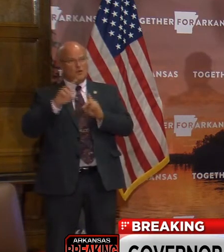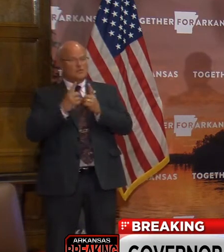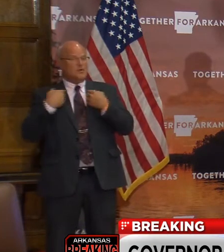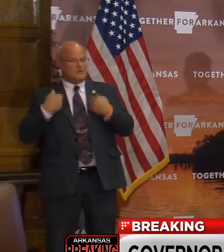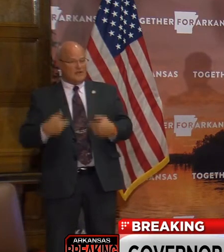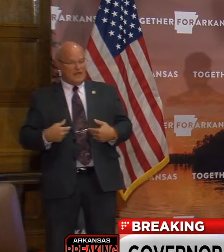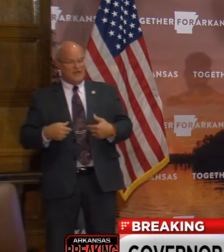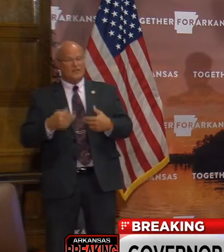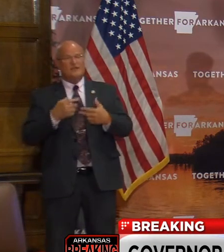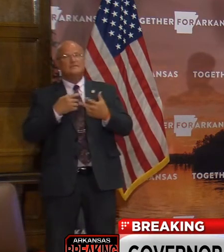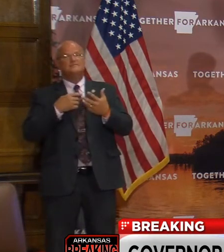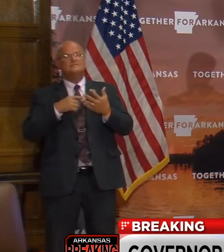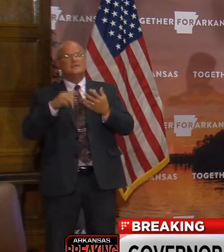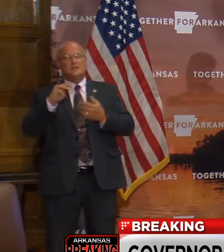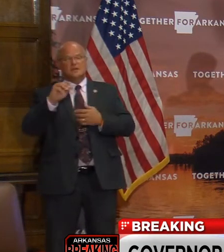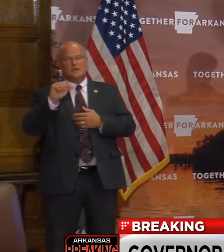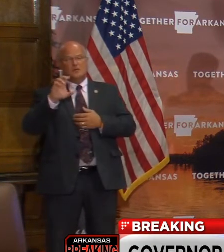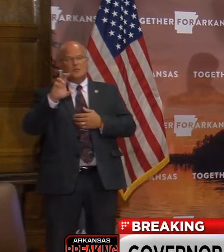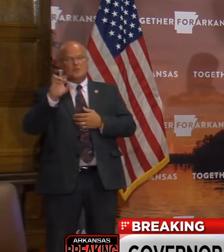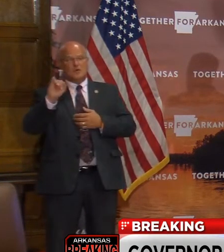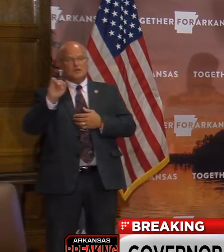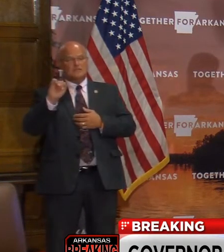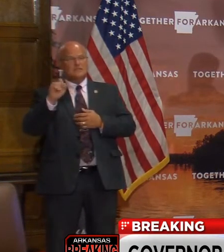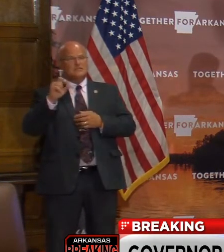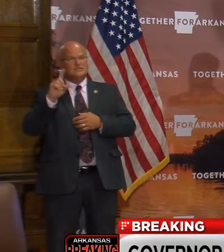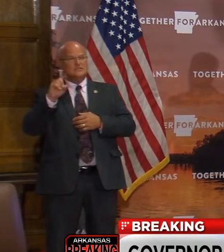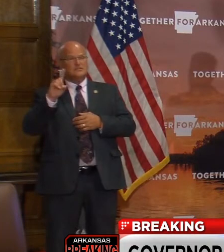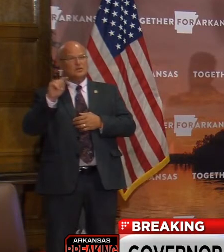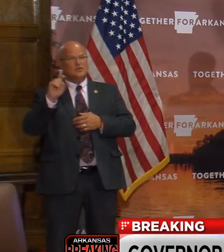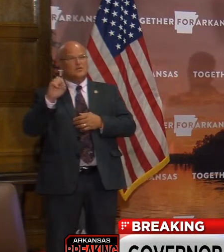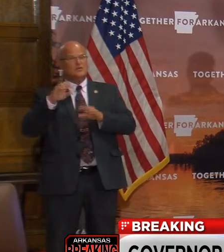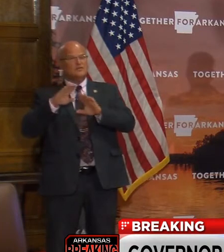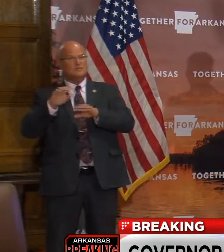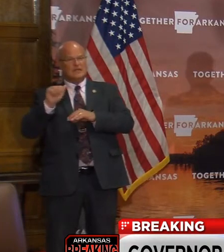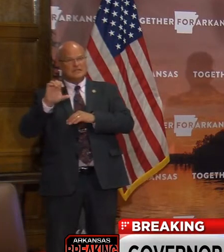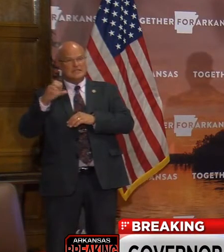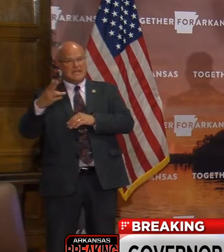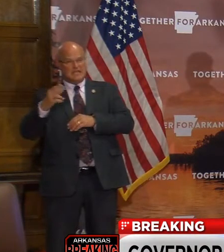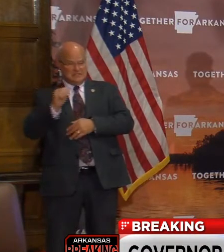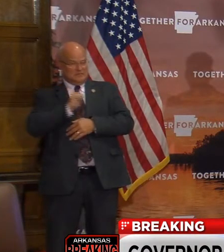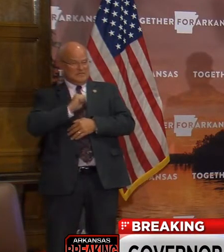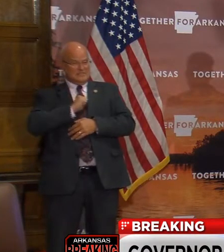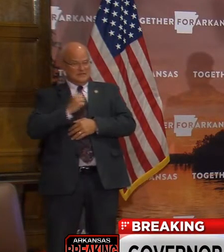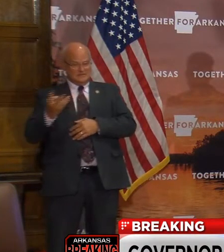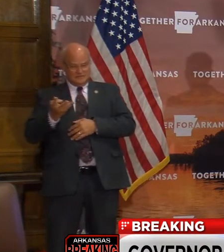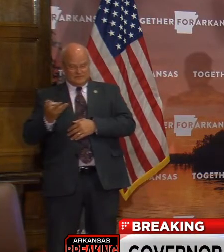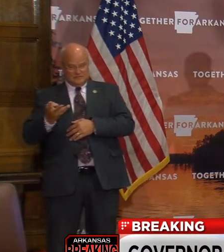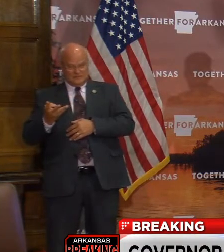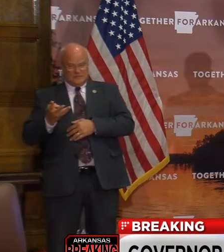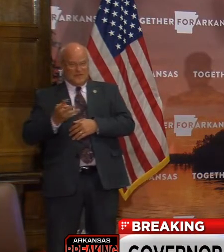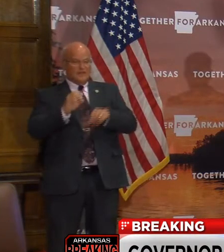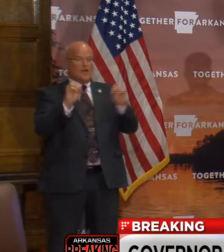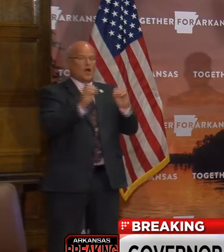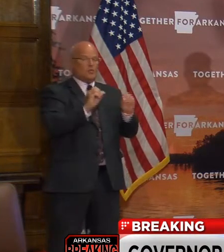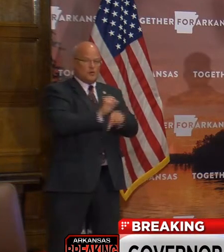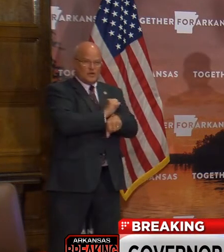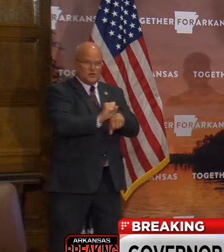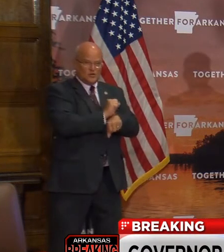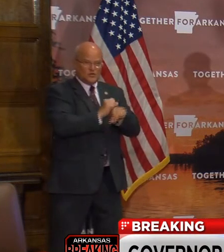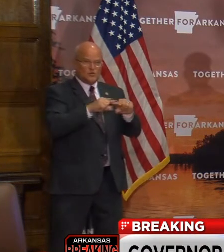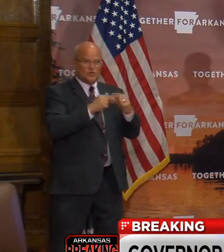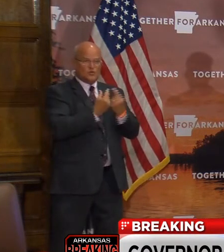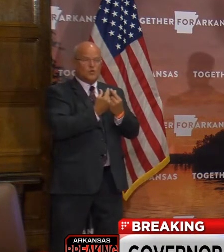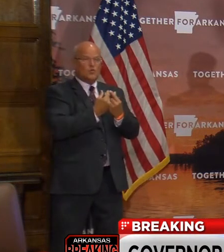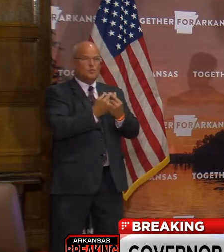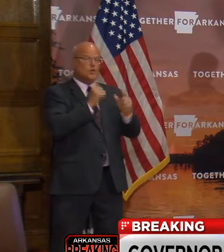Health, Marcy Doder from Arkansas Children's Hospital, and myself. And then an operating group, which reported to